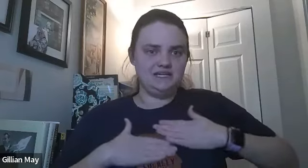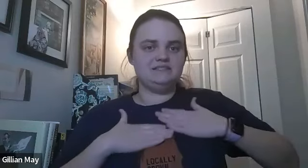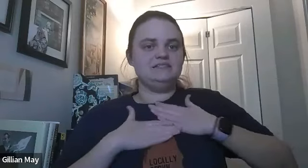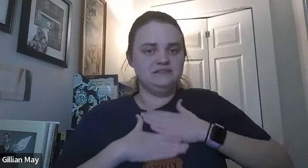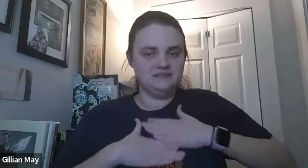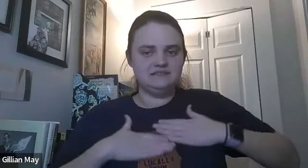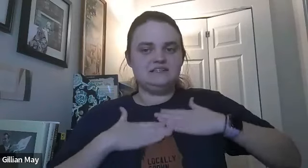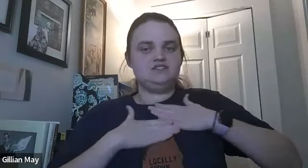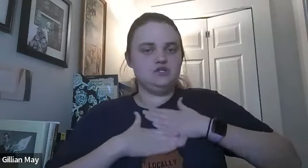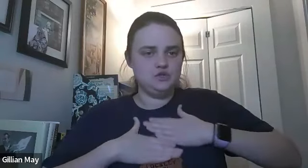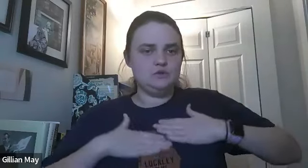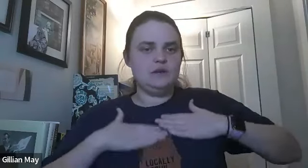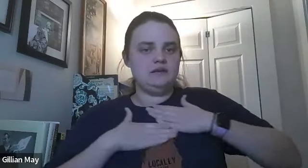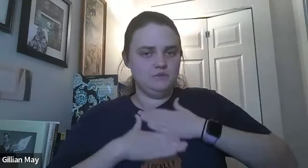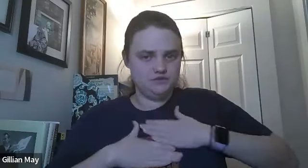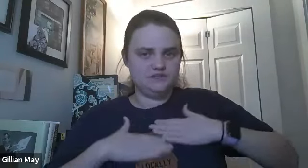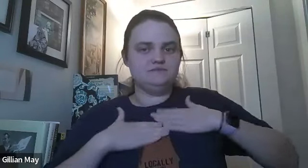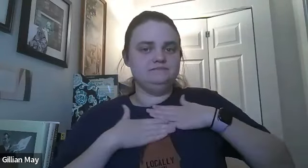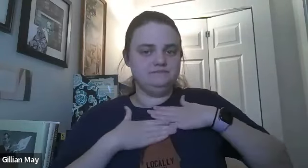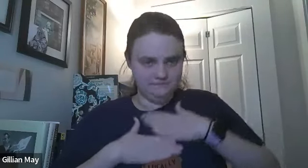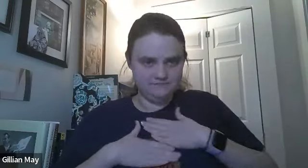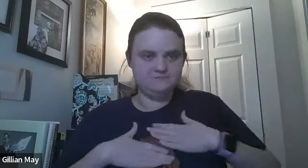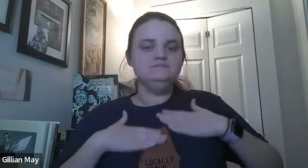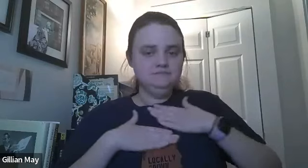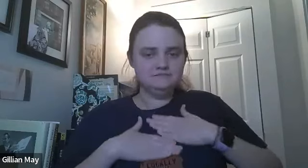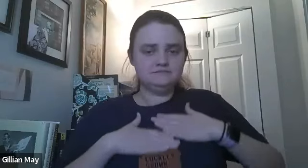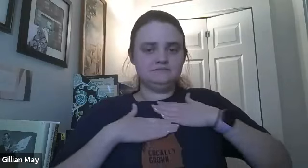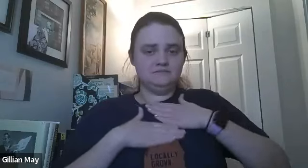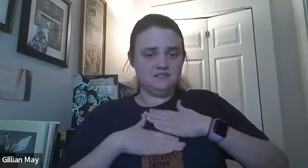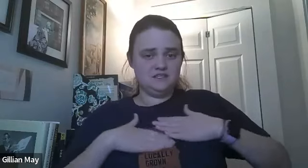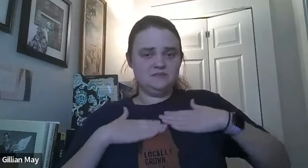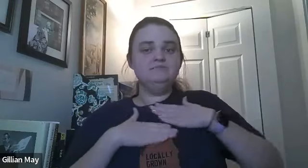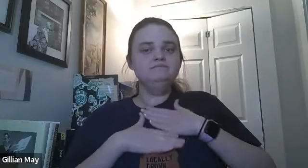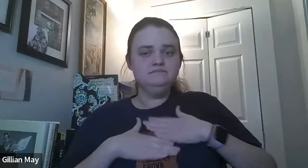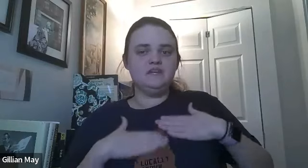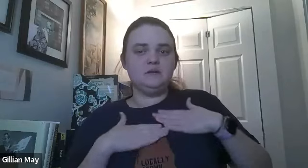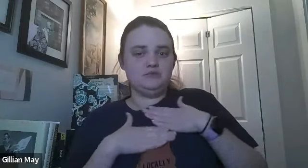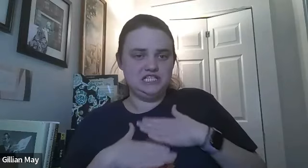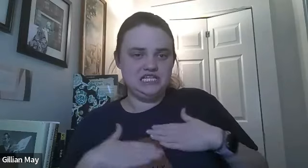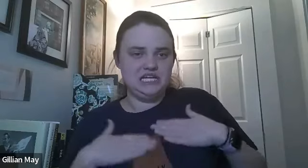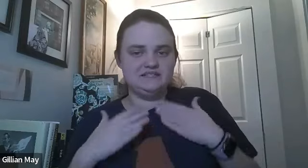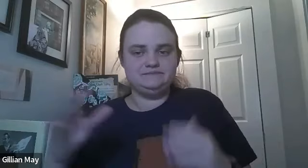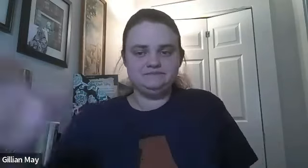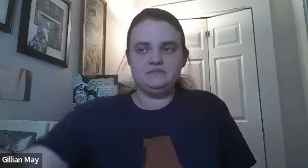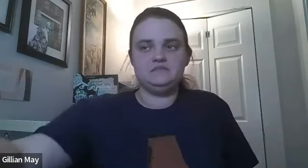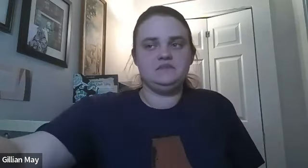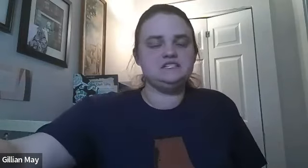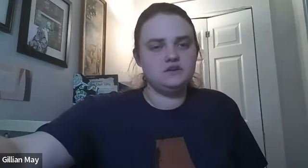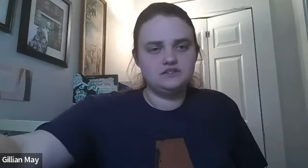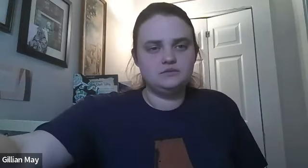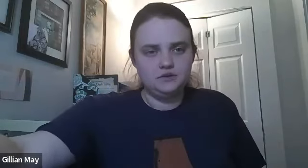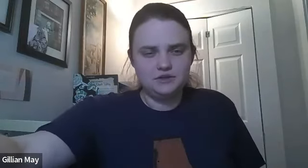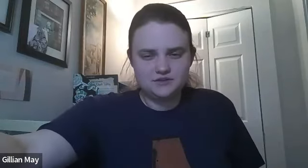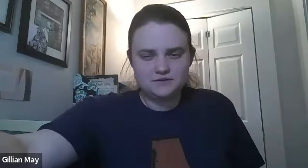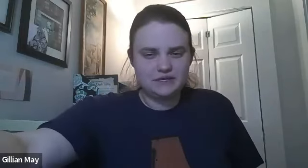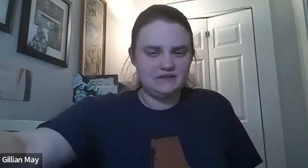appreciate. It's a two hand motion. Mm-hmm. Excuse me, appreciate. That's also what you would use for being